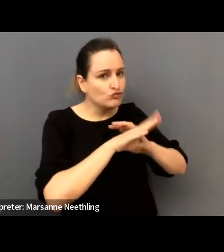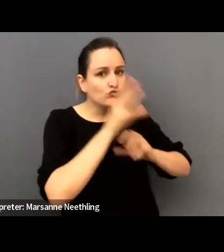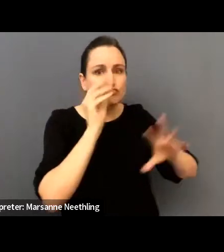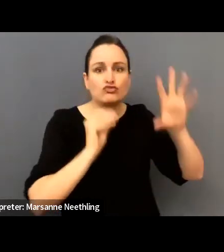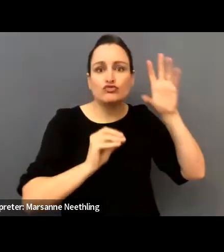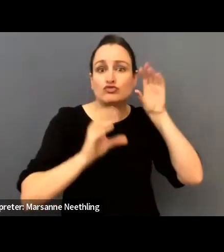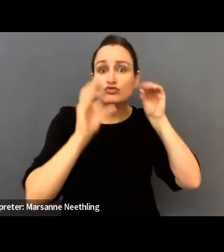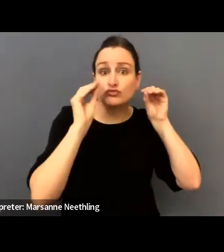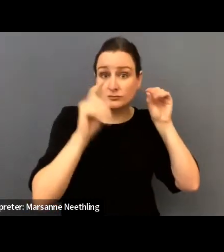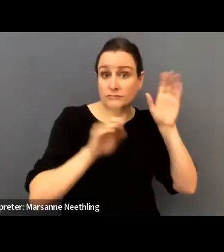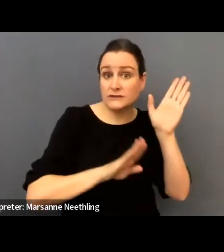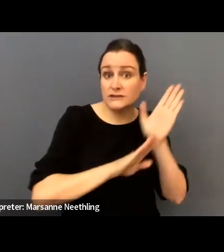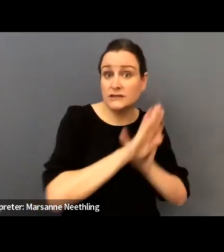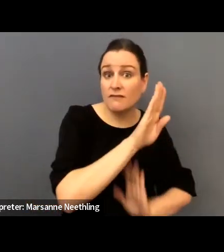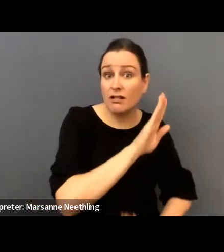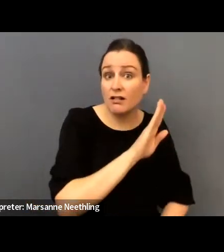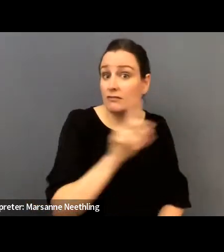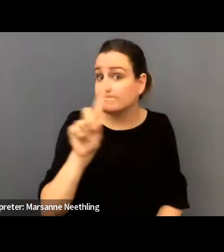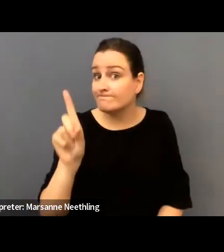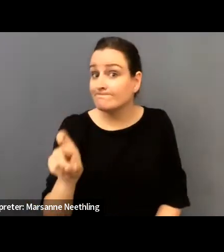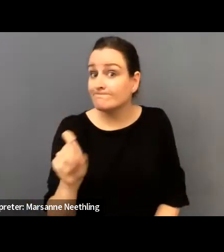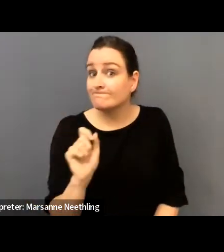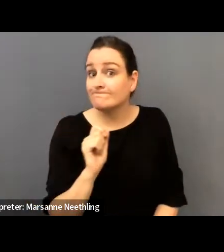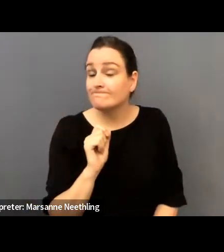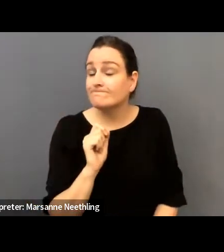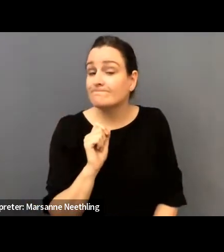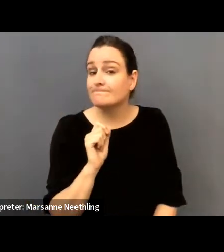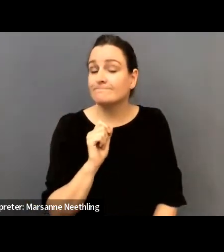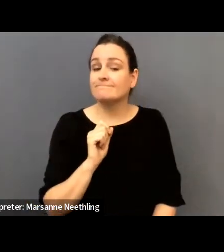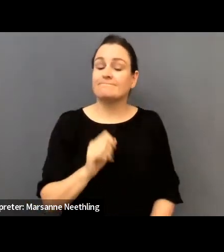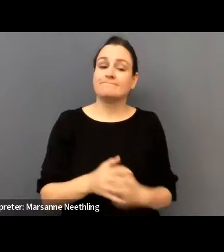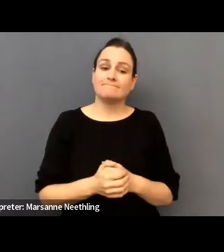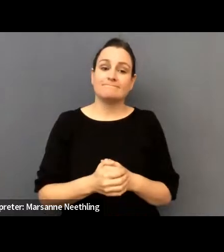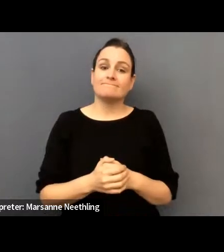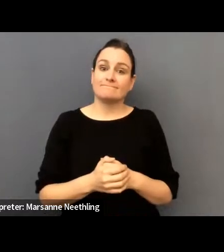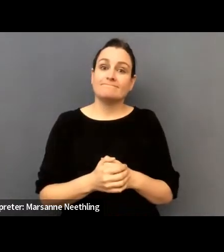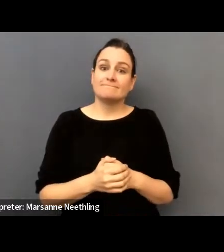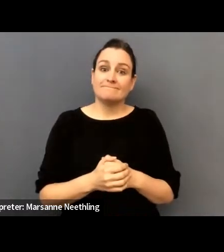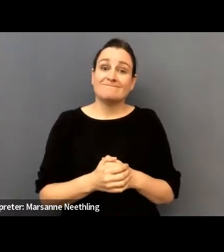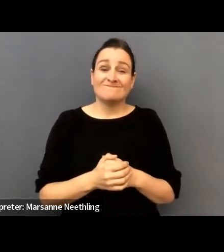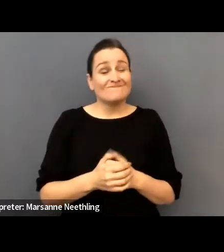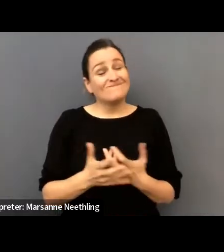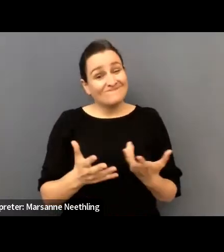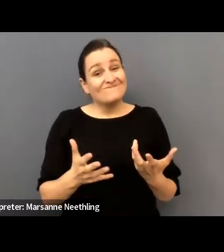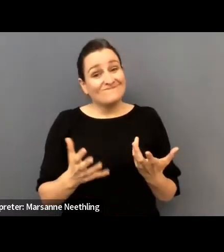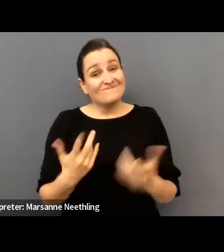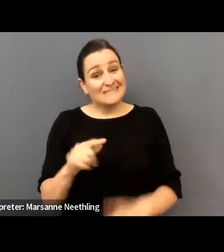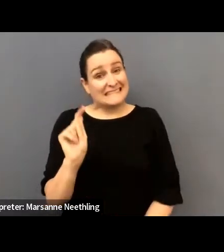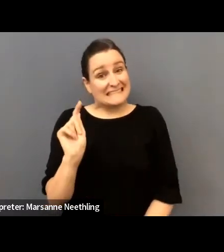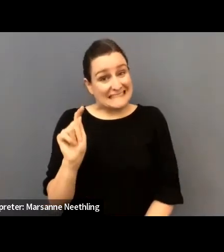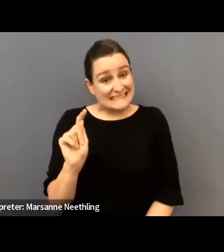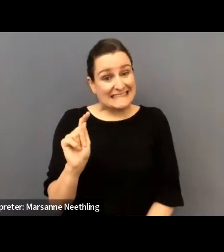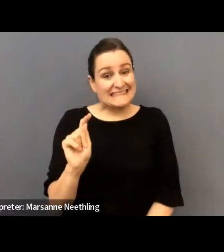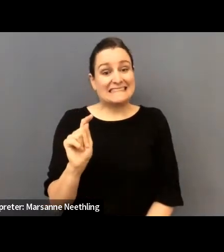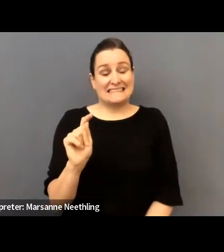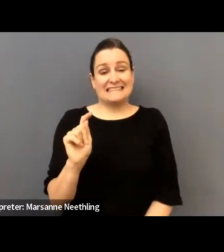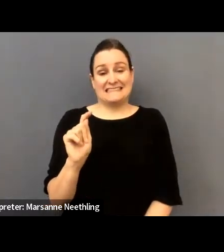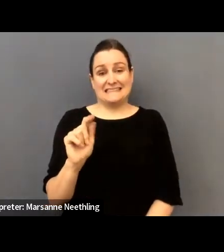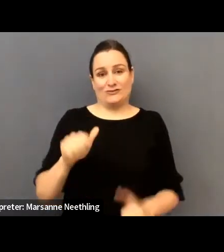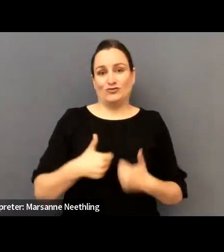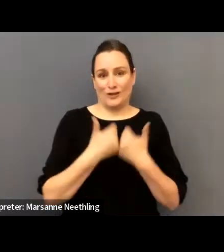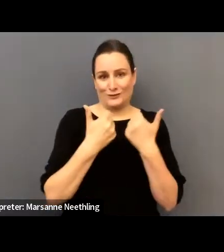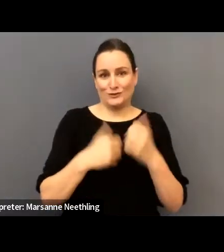successfully complete degrees? And that challenge, I think, is what this conversation